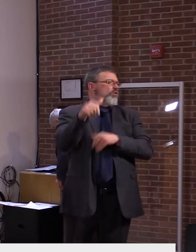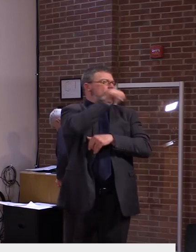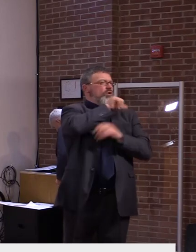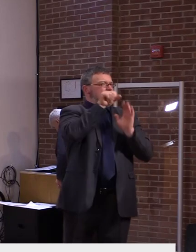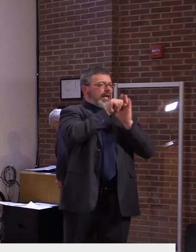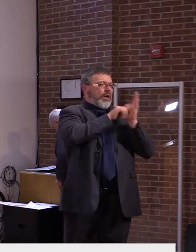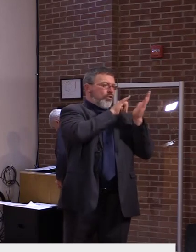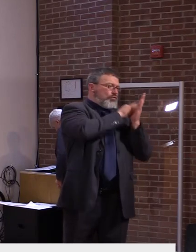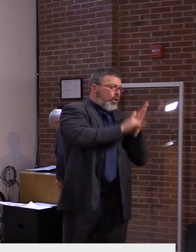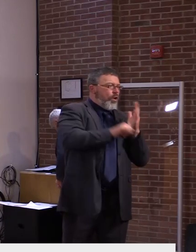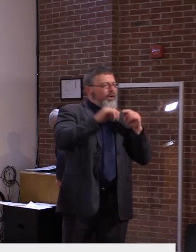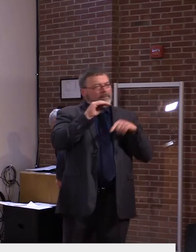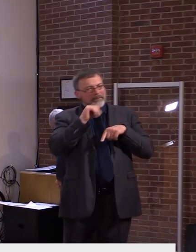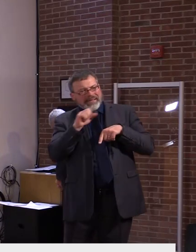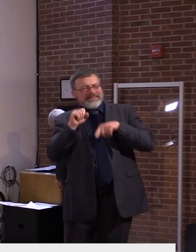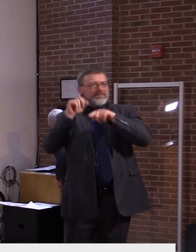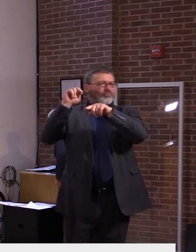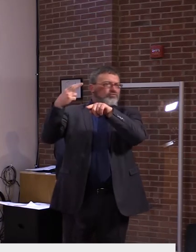going to hope to deliver?